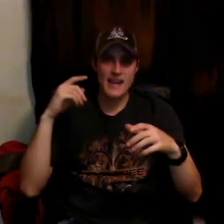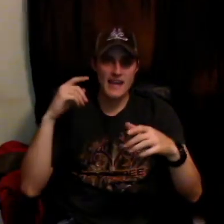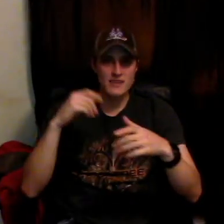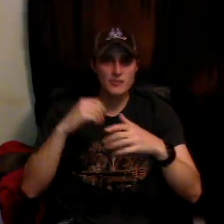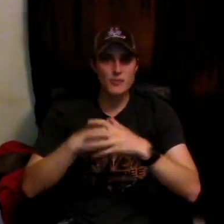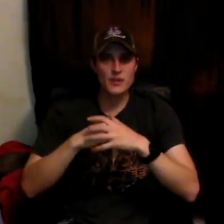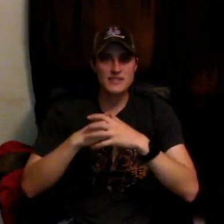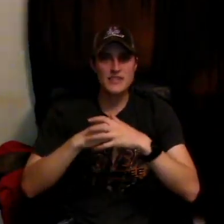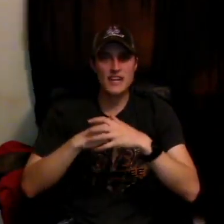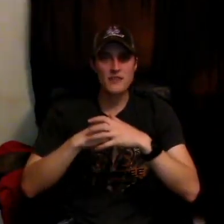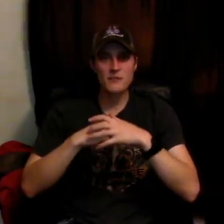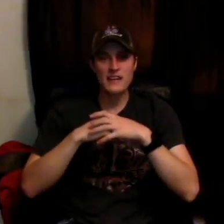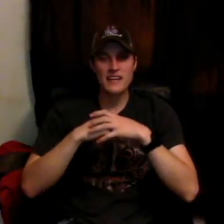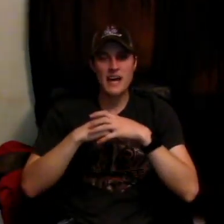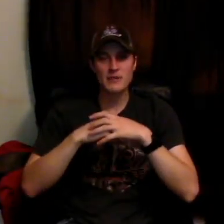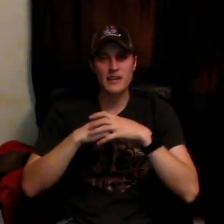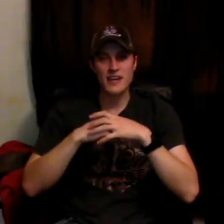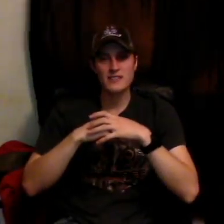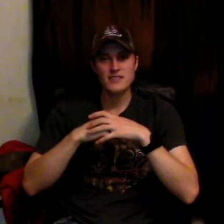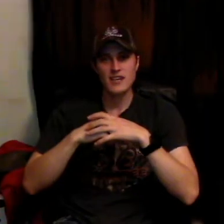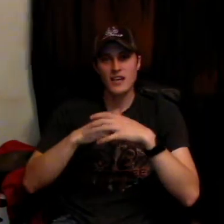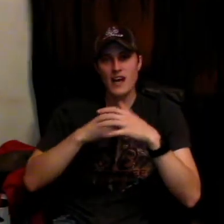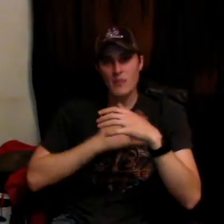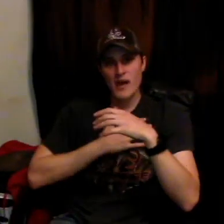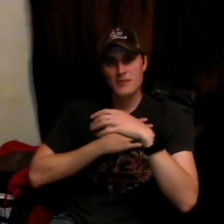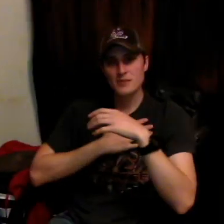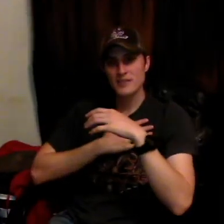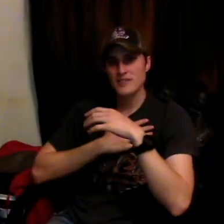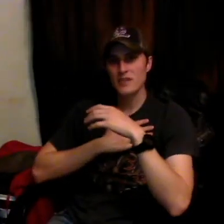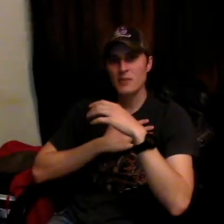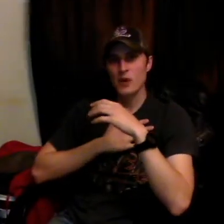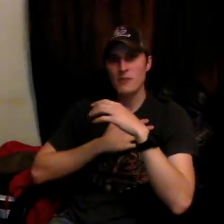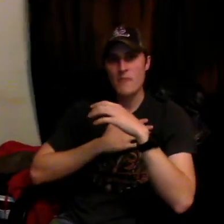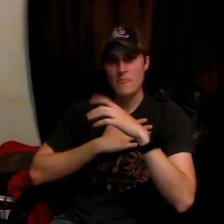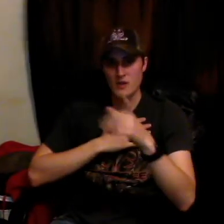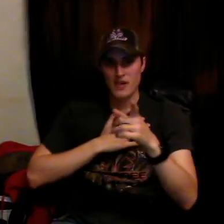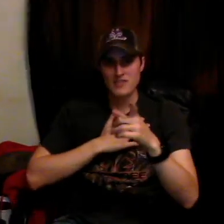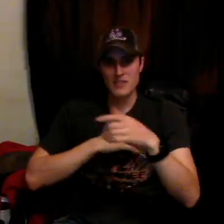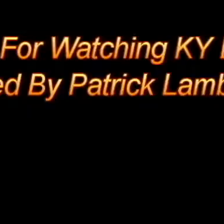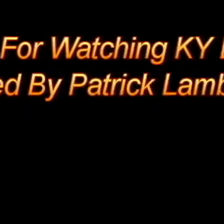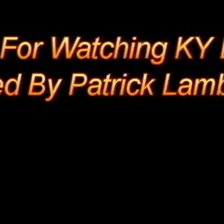and put it together and make it happen, guys. I'm Patrick with Kentucky Bowman. I'll see you later.